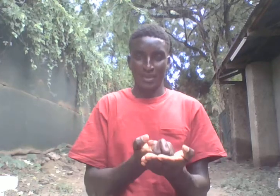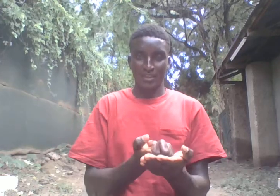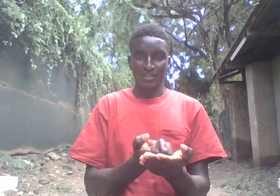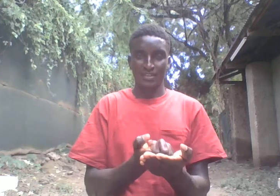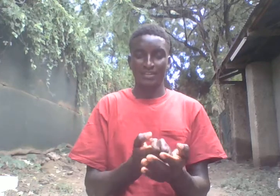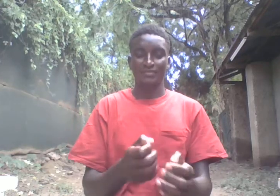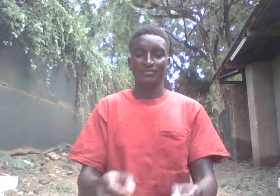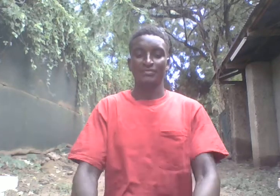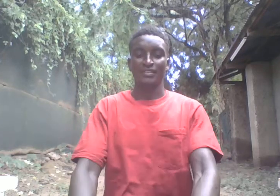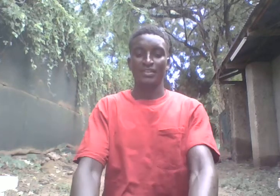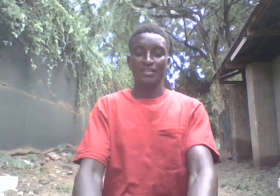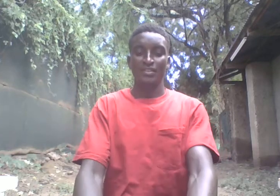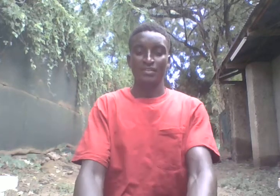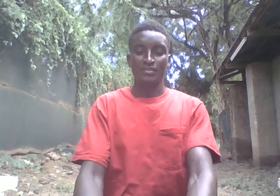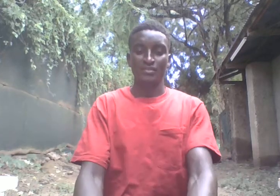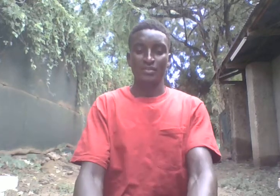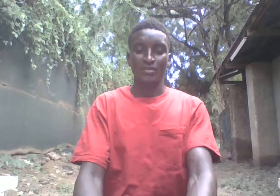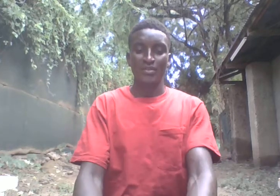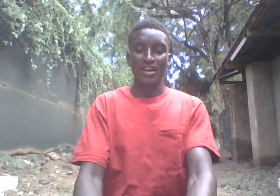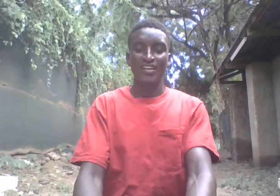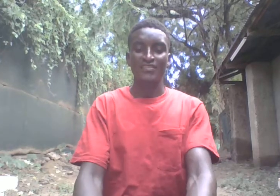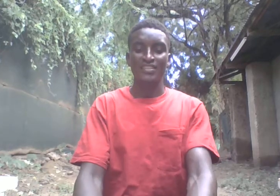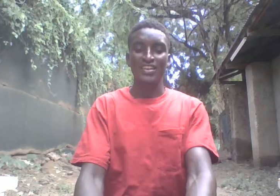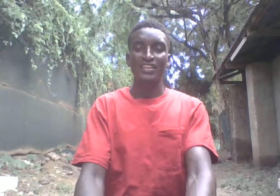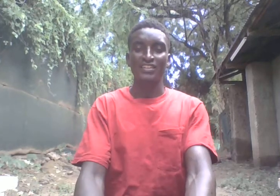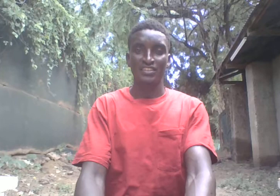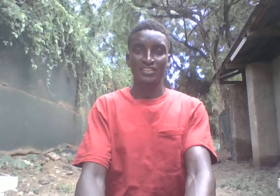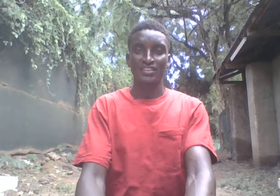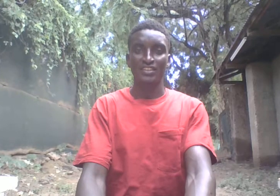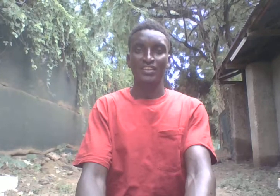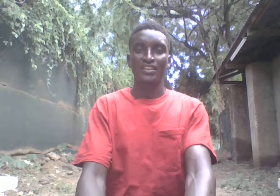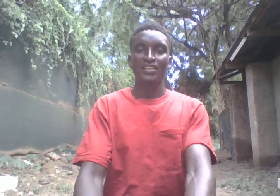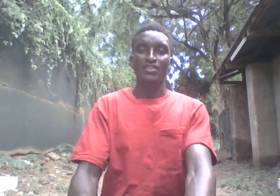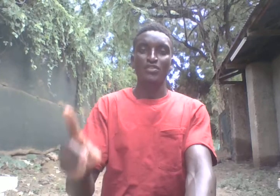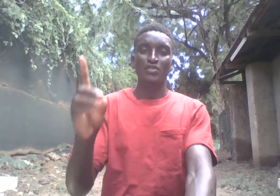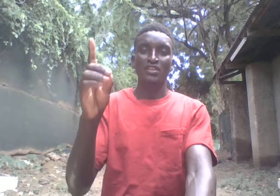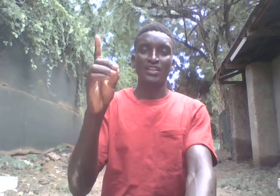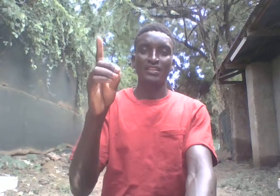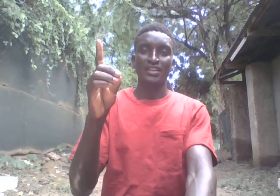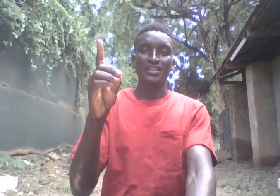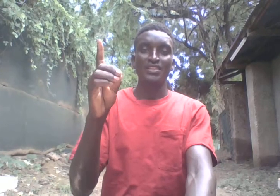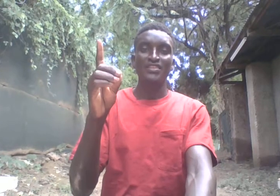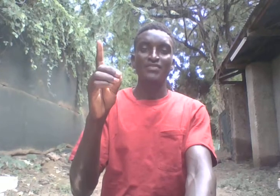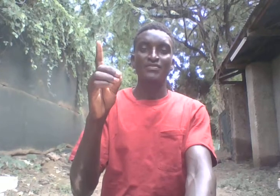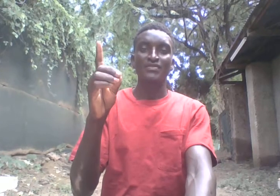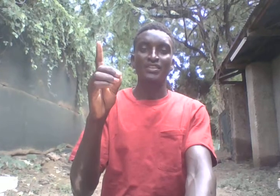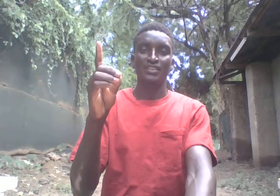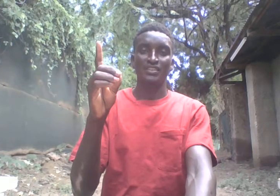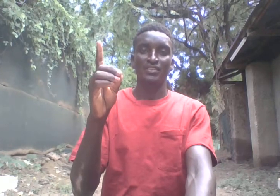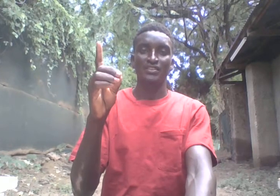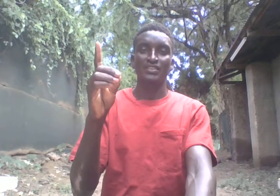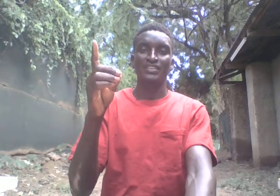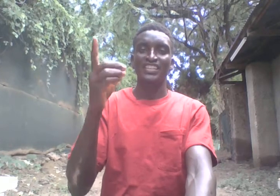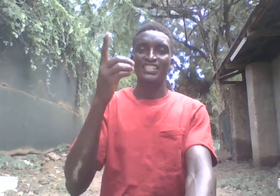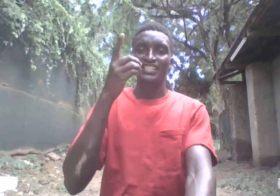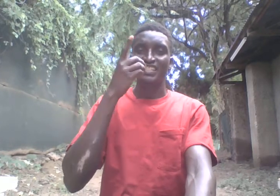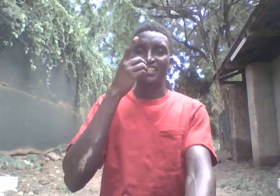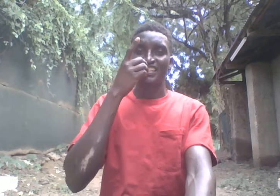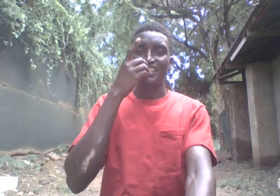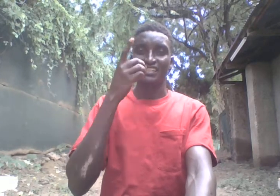employment. So we have dentist. You use letter D in the teeth.